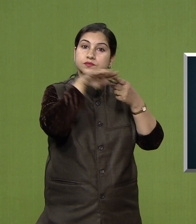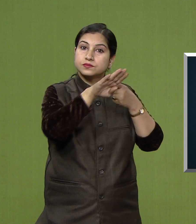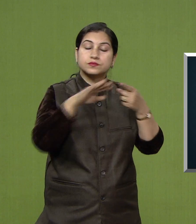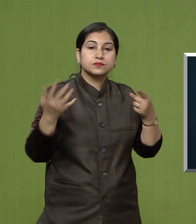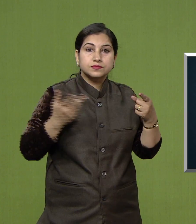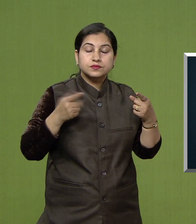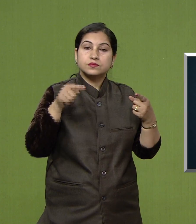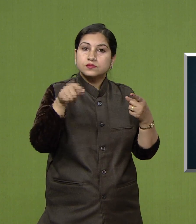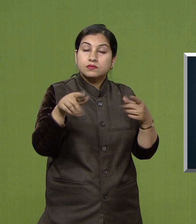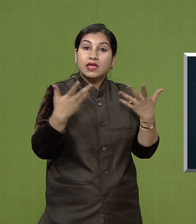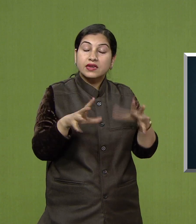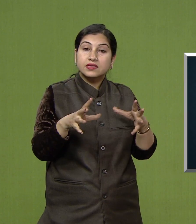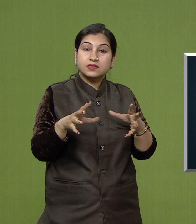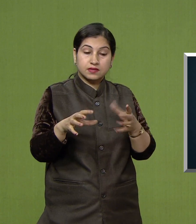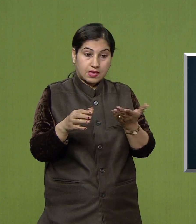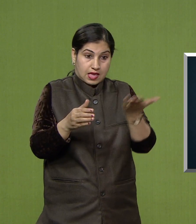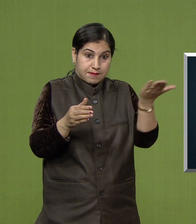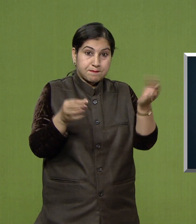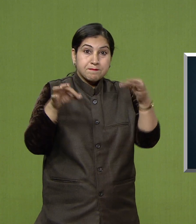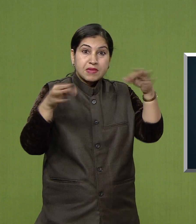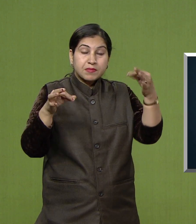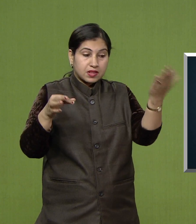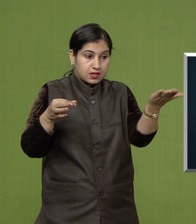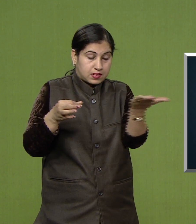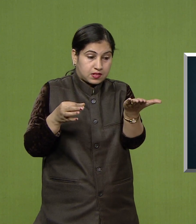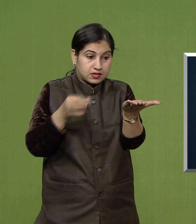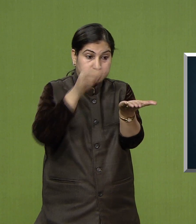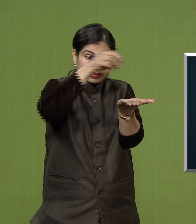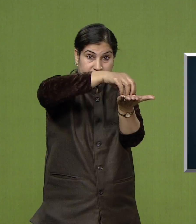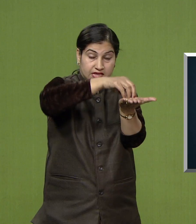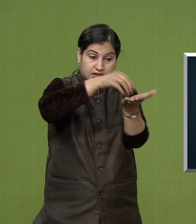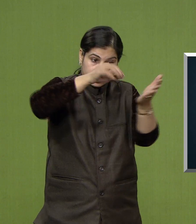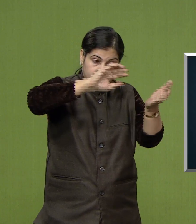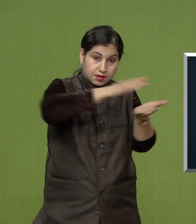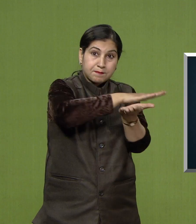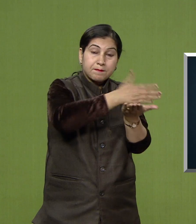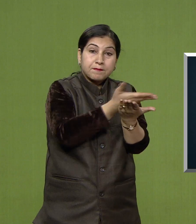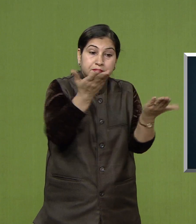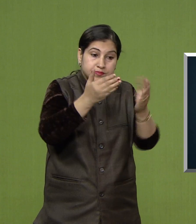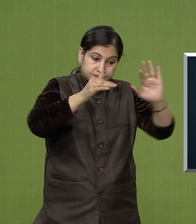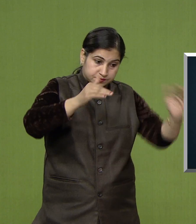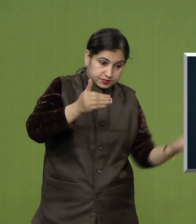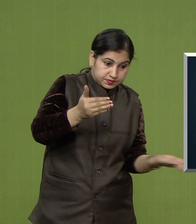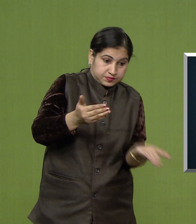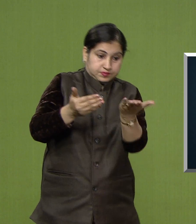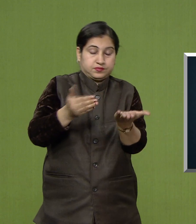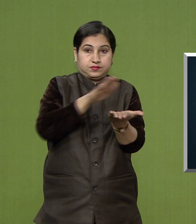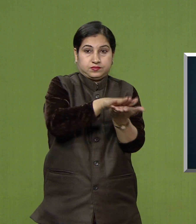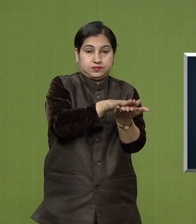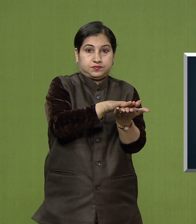In this method, you place an absorbent paper or fabric under the stain so that the right side